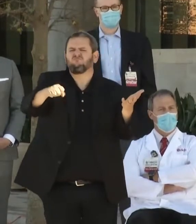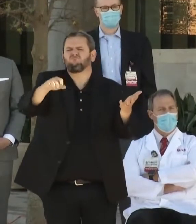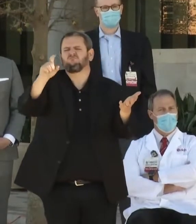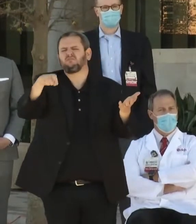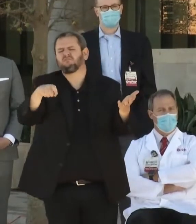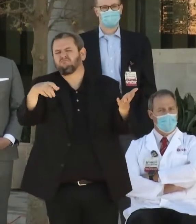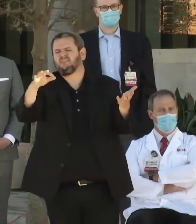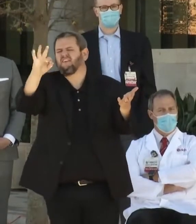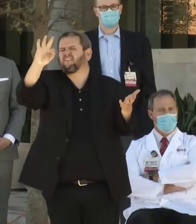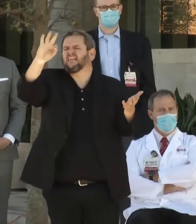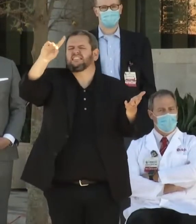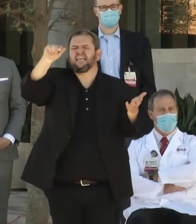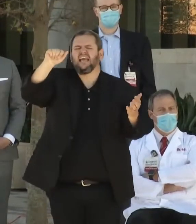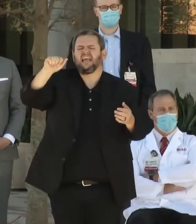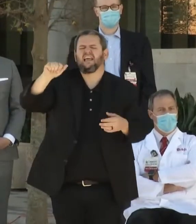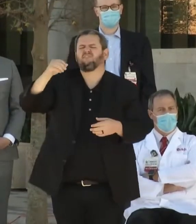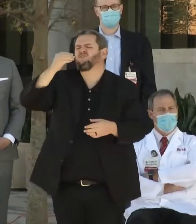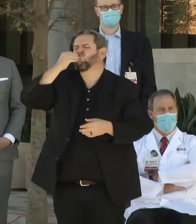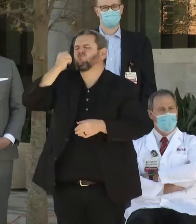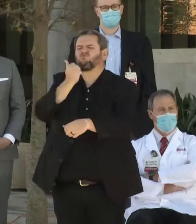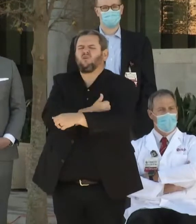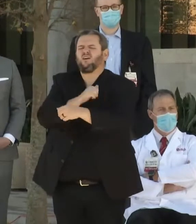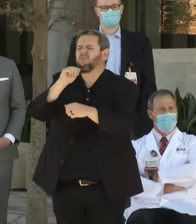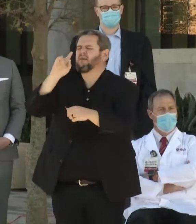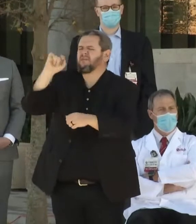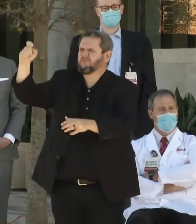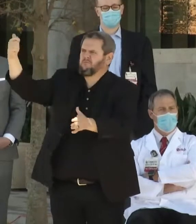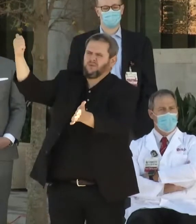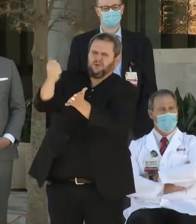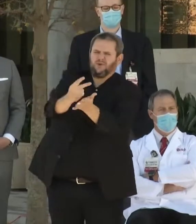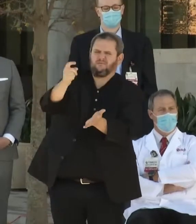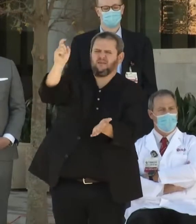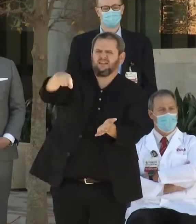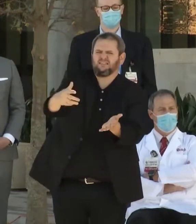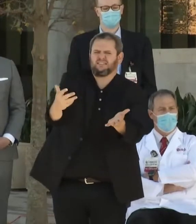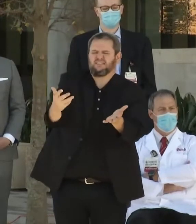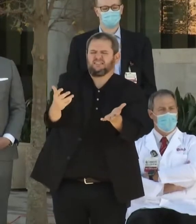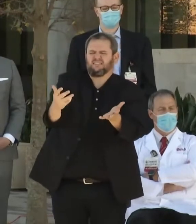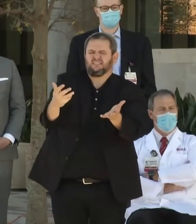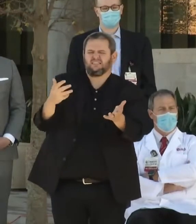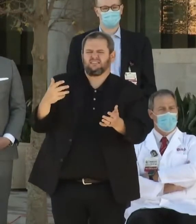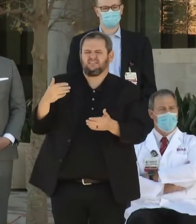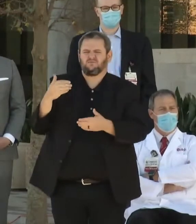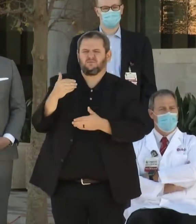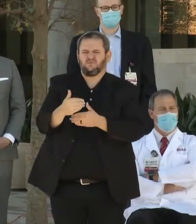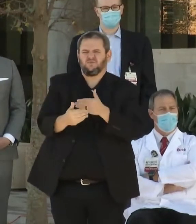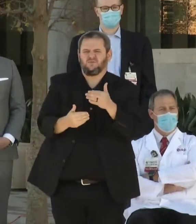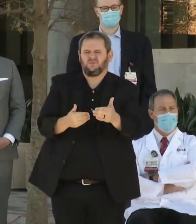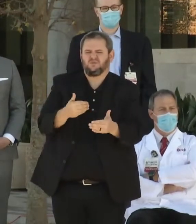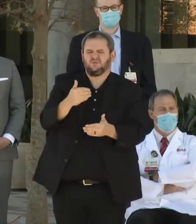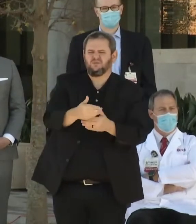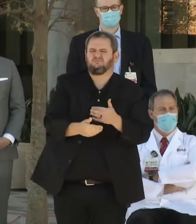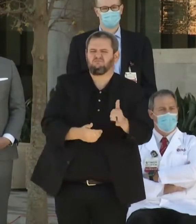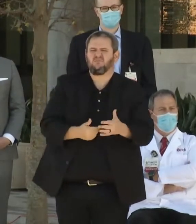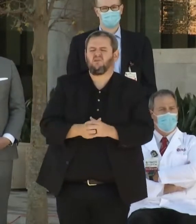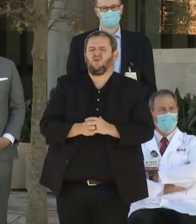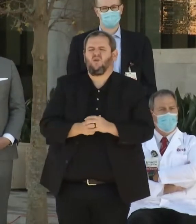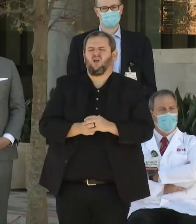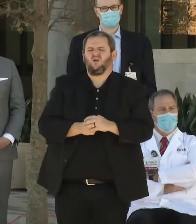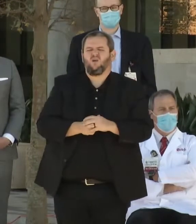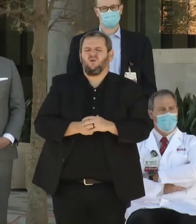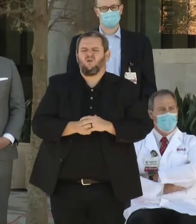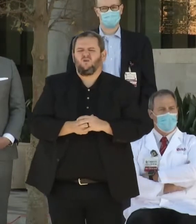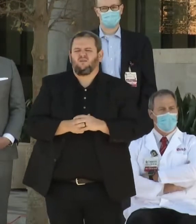definite step in the right direction. If all goes as planned, emergency use authorization for high-risk individuals